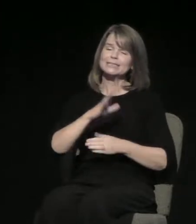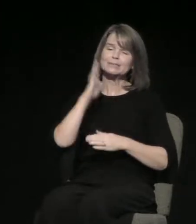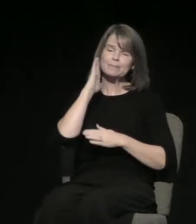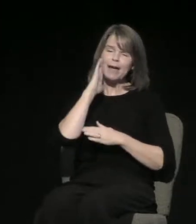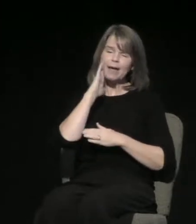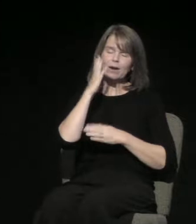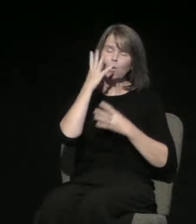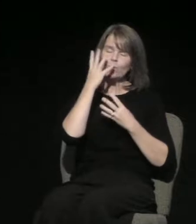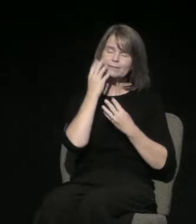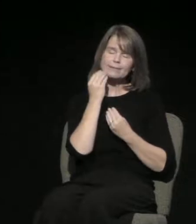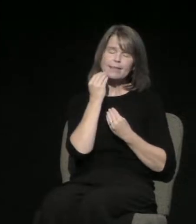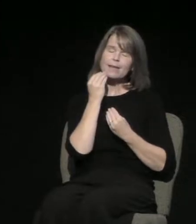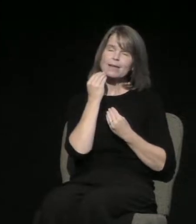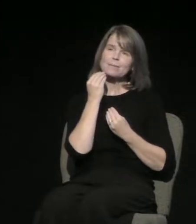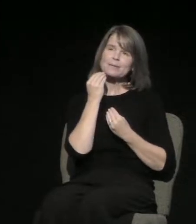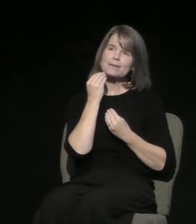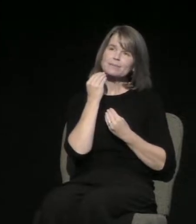Sleep